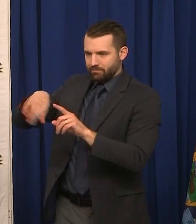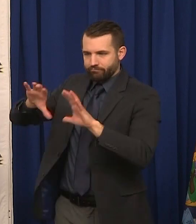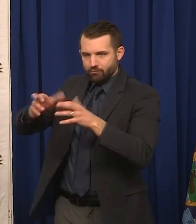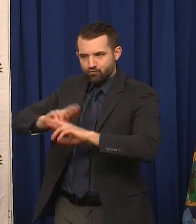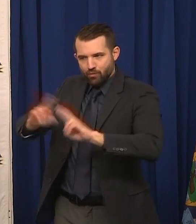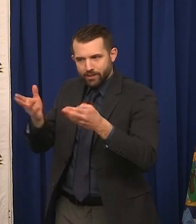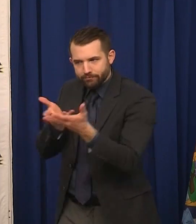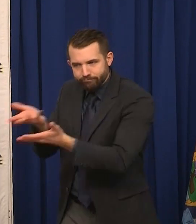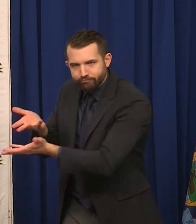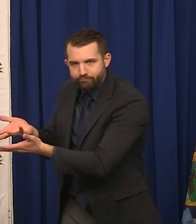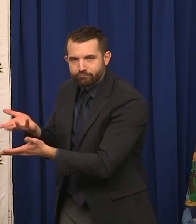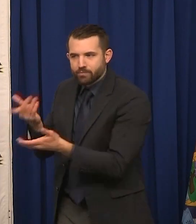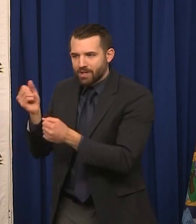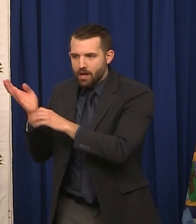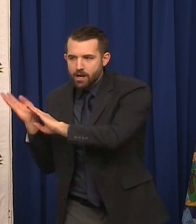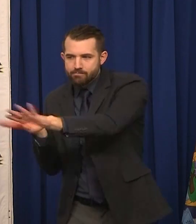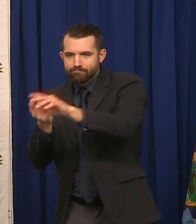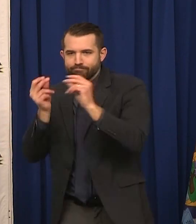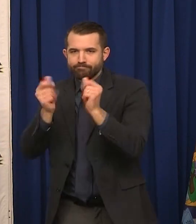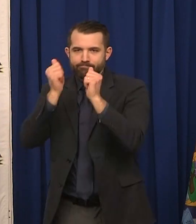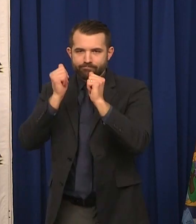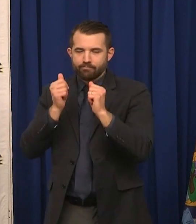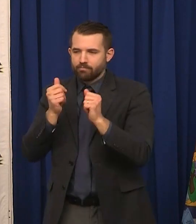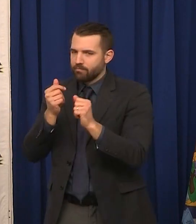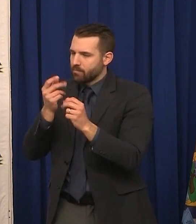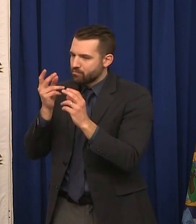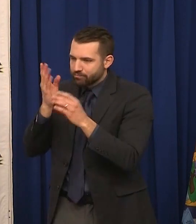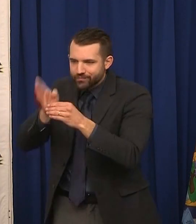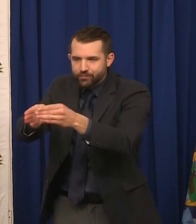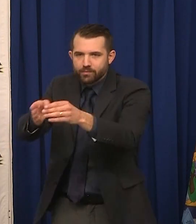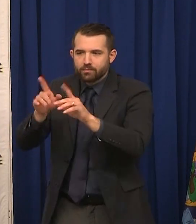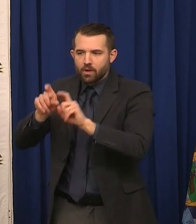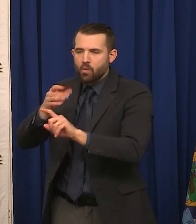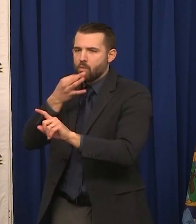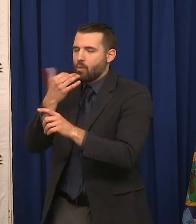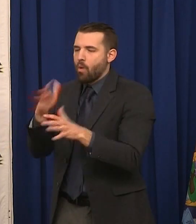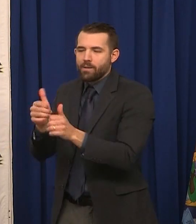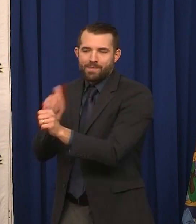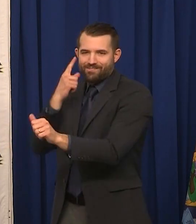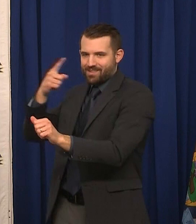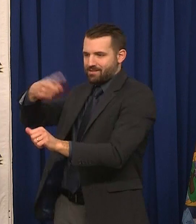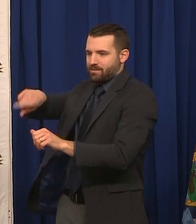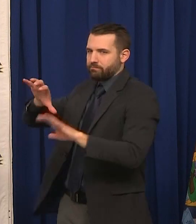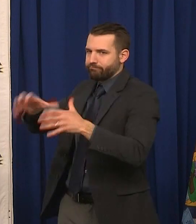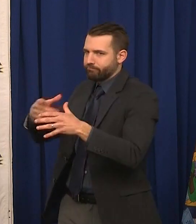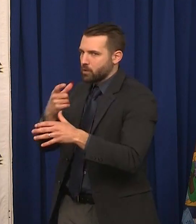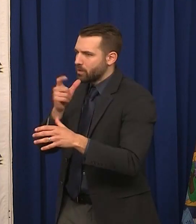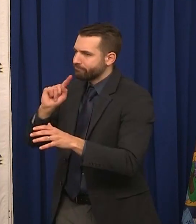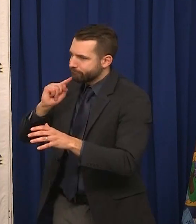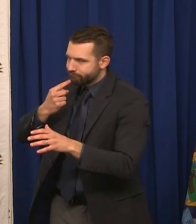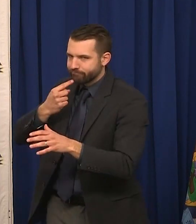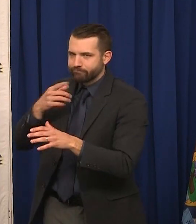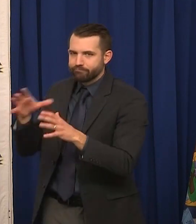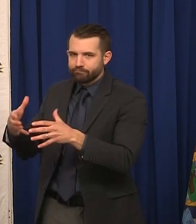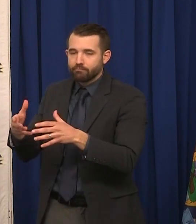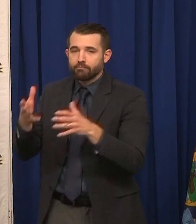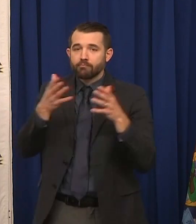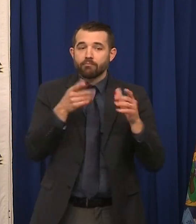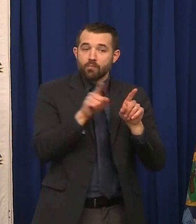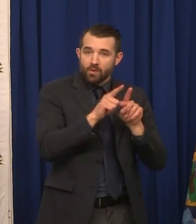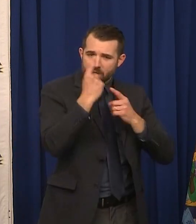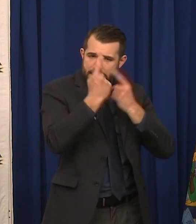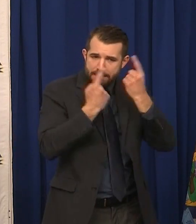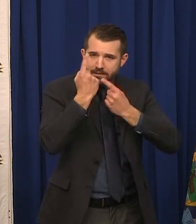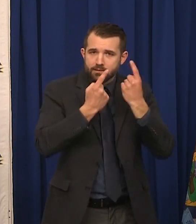turn around a result ASAP. The second piece that we also always have to be prepared about anytime we're